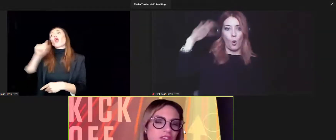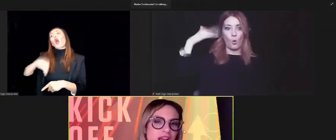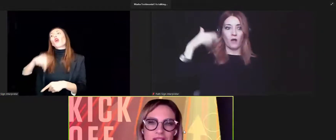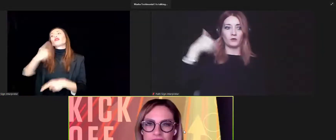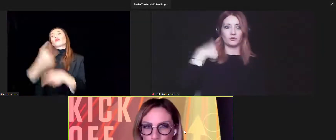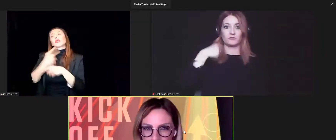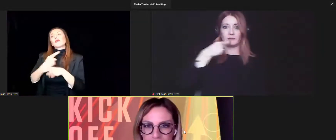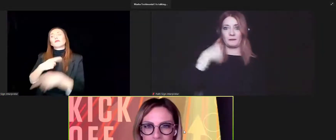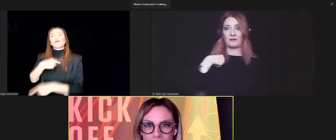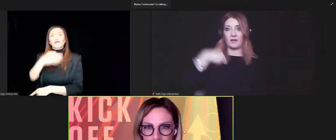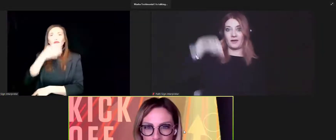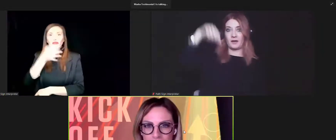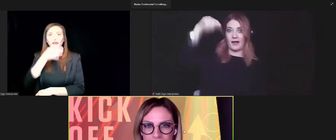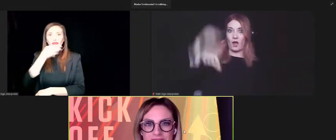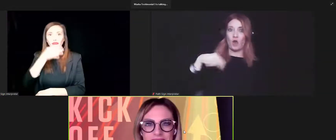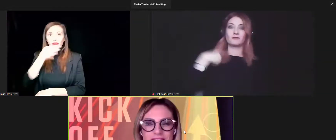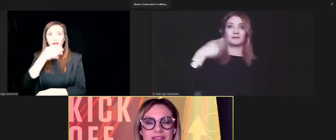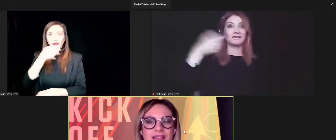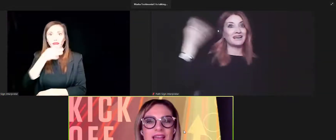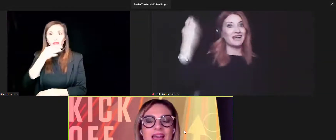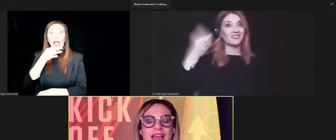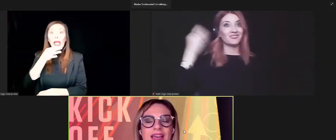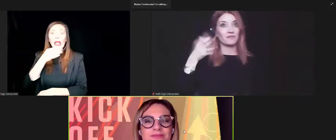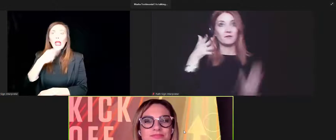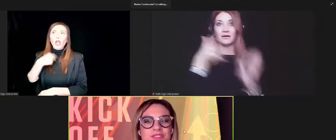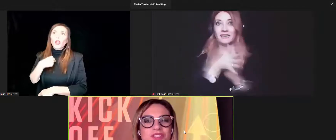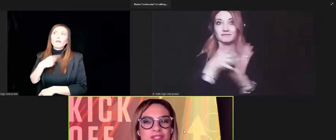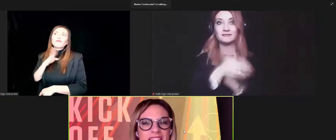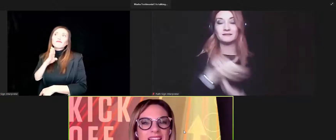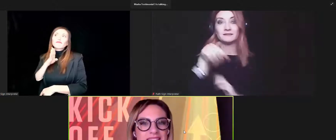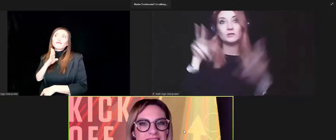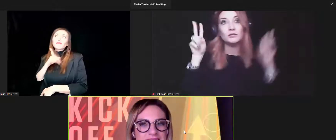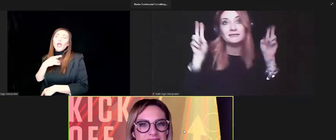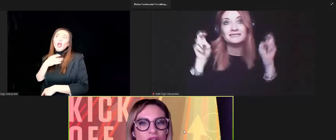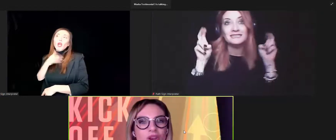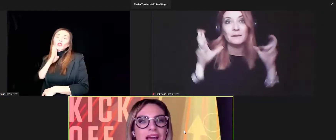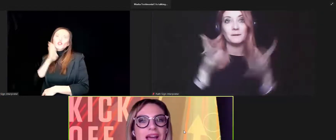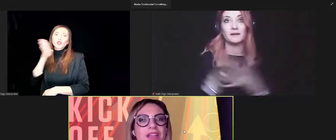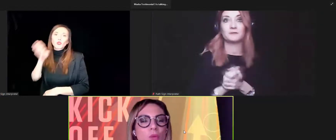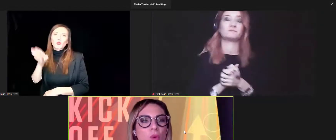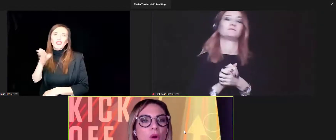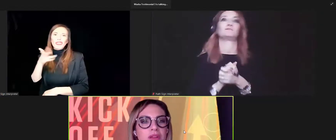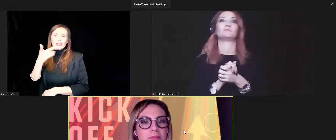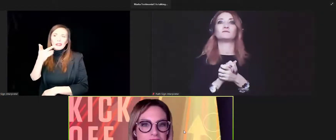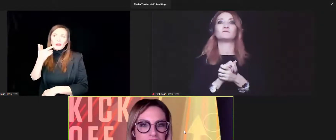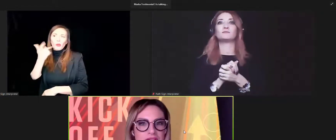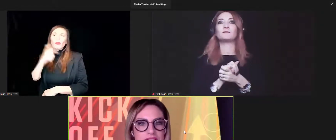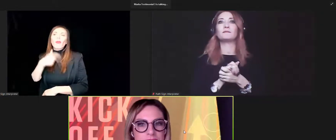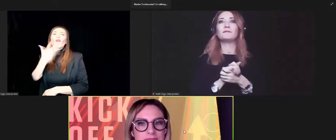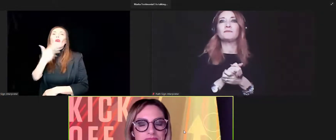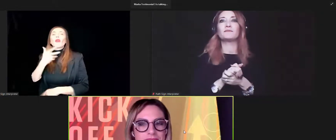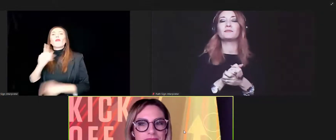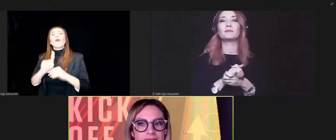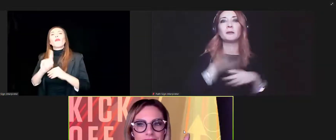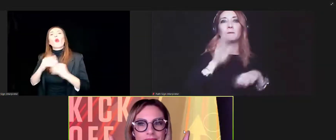and offline way of working and today's online work